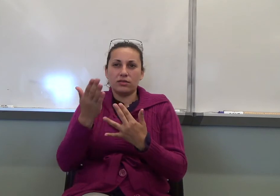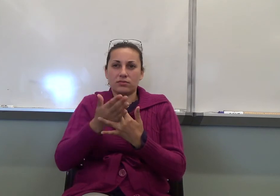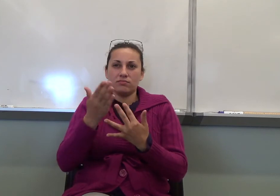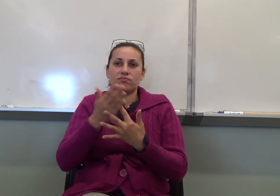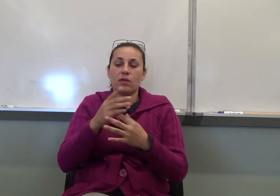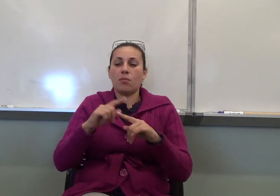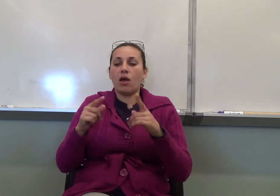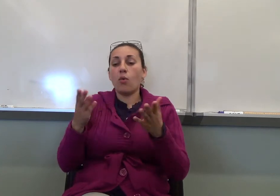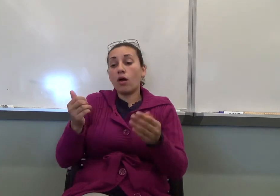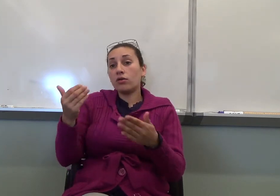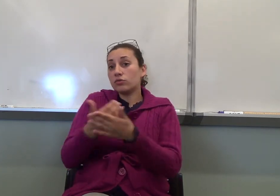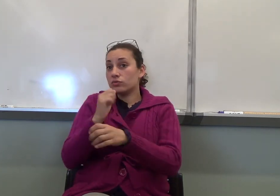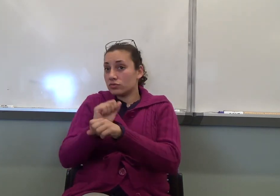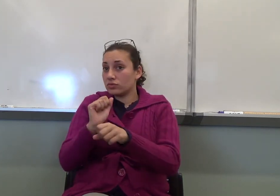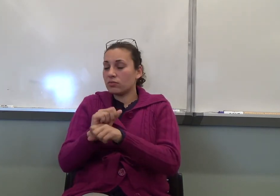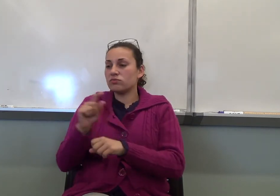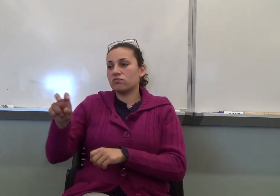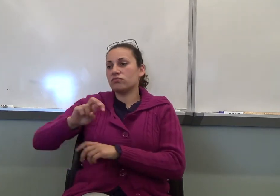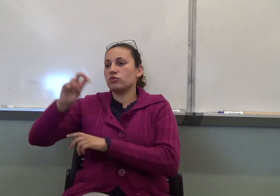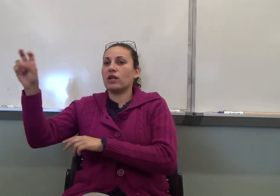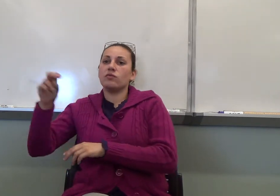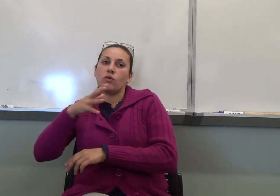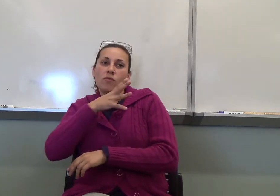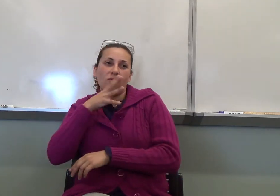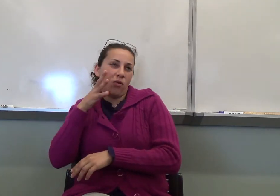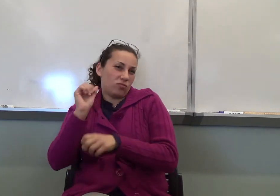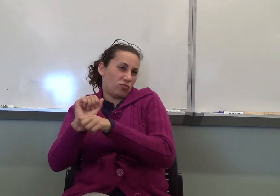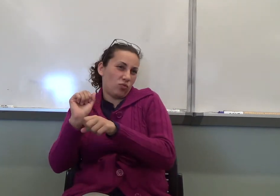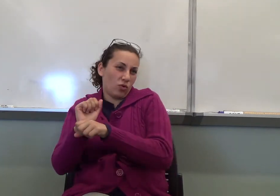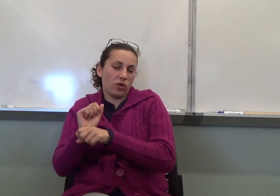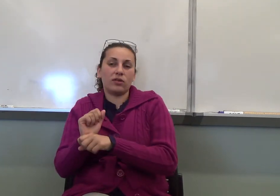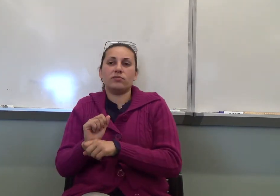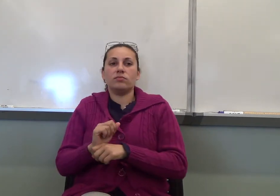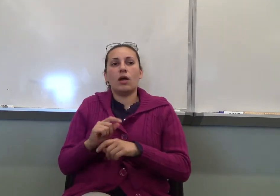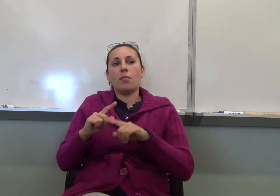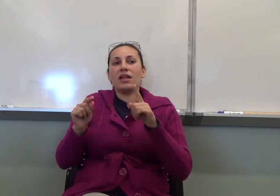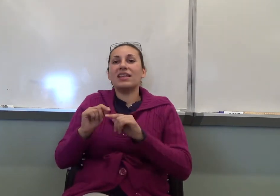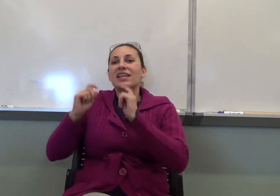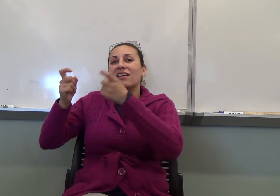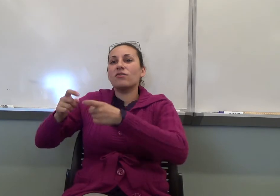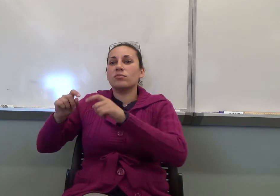on how he did with numbers and stuff like that. Got to be able to do it.